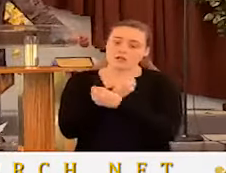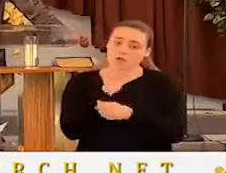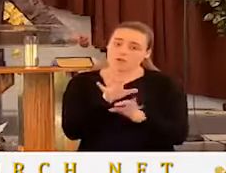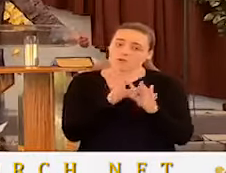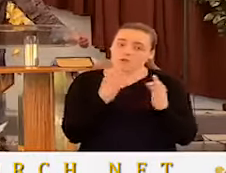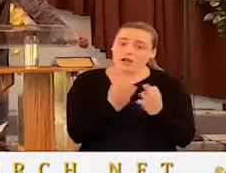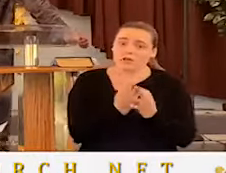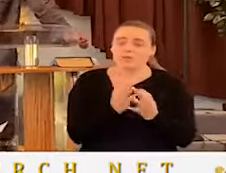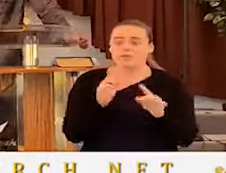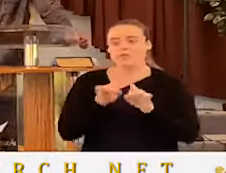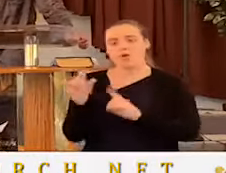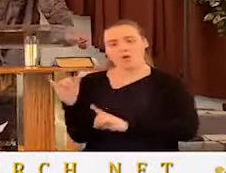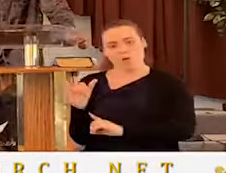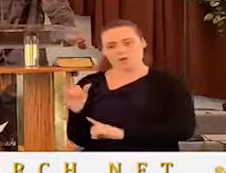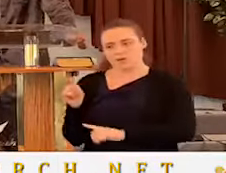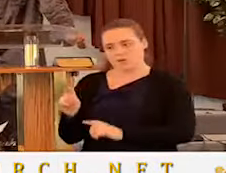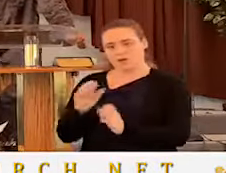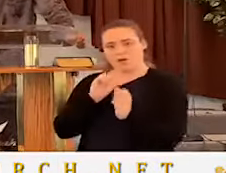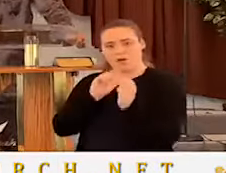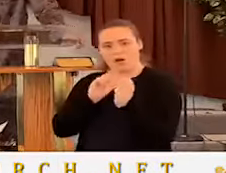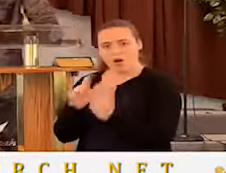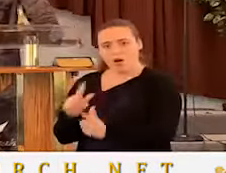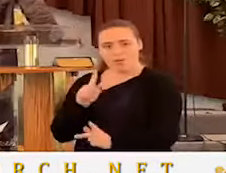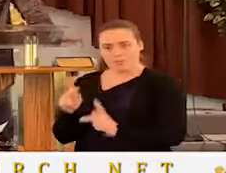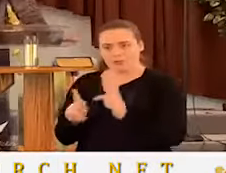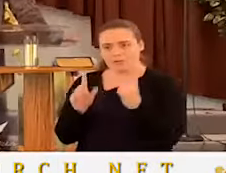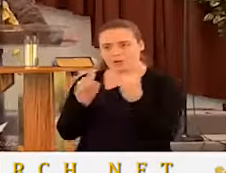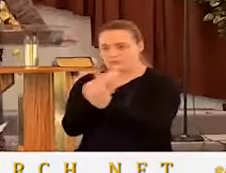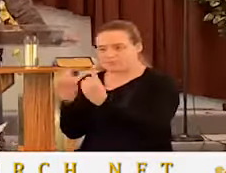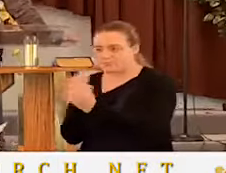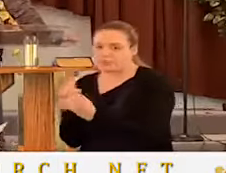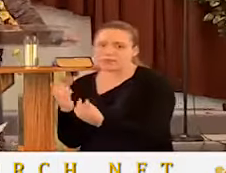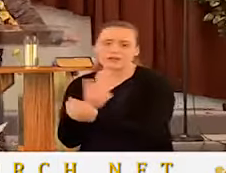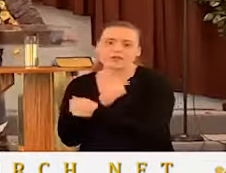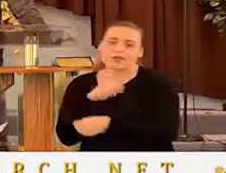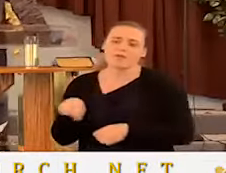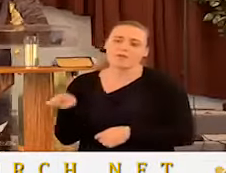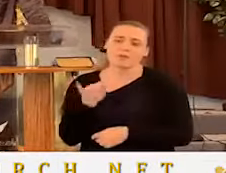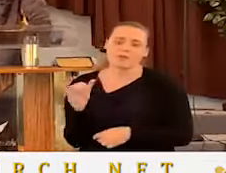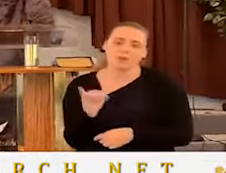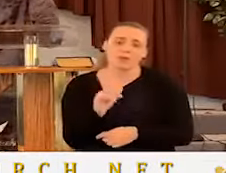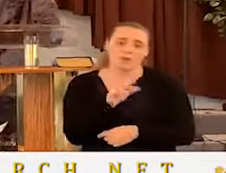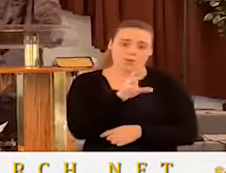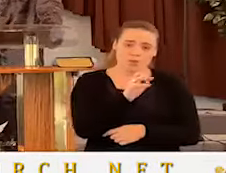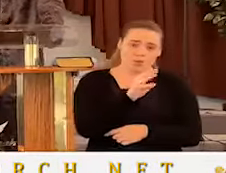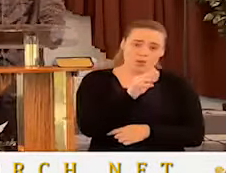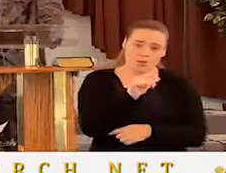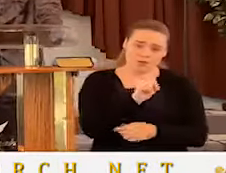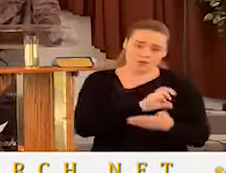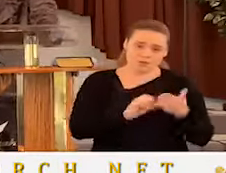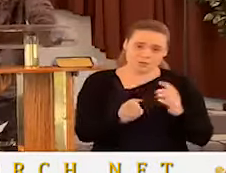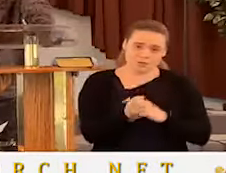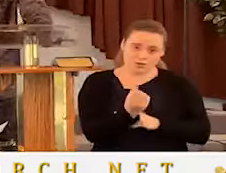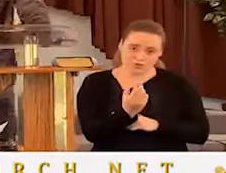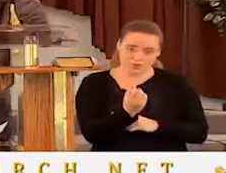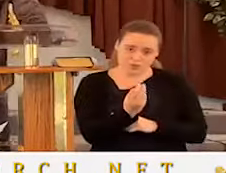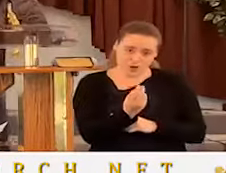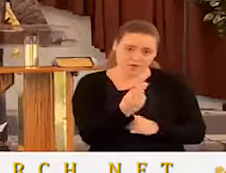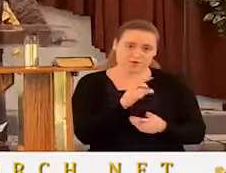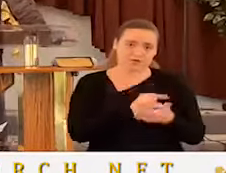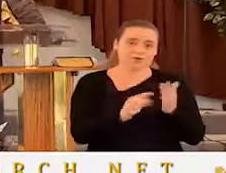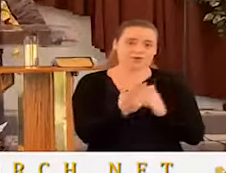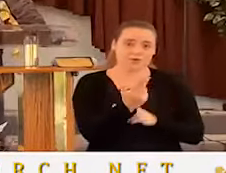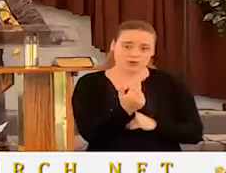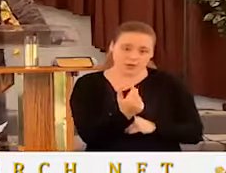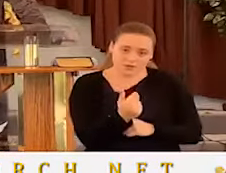you come in contact with. In other words, love the stranger. That's Romans chapter 12, verse 13. Love your